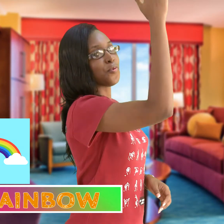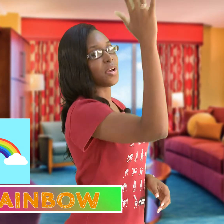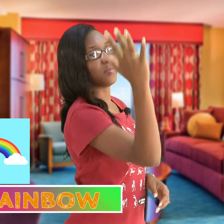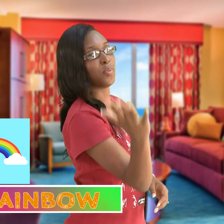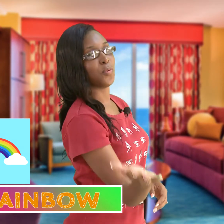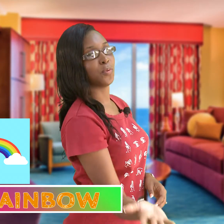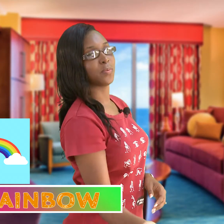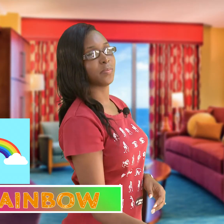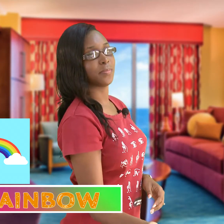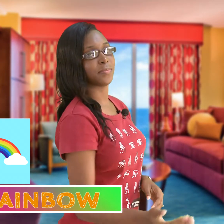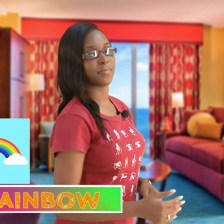Rainbow.